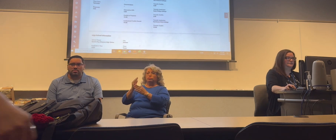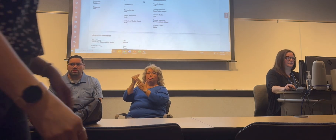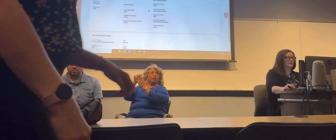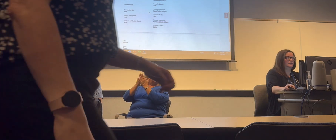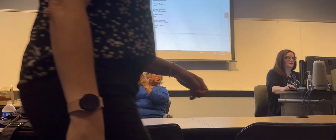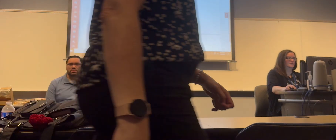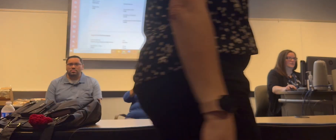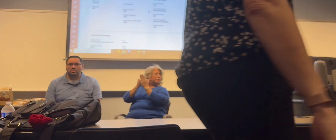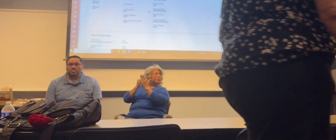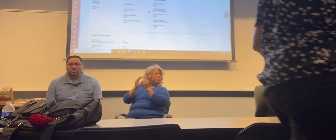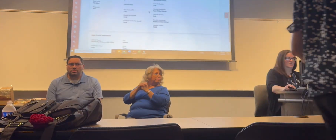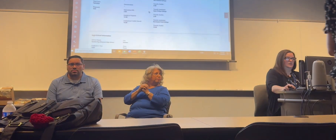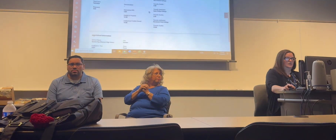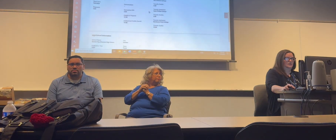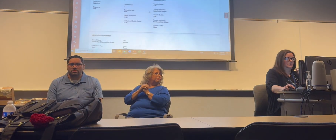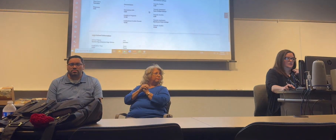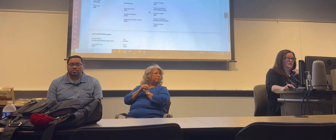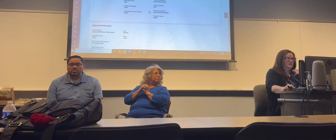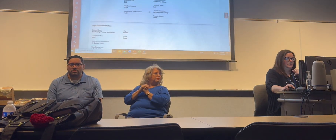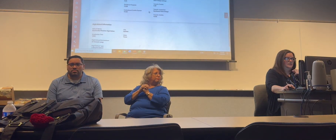here.